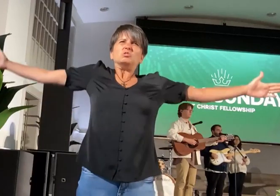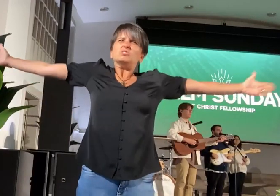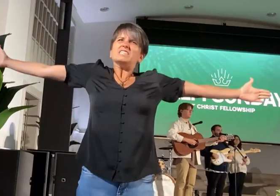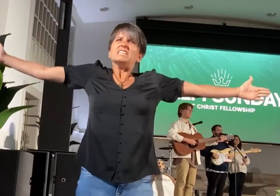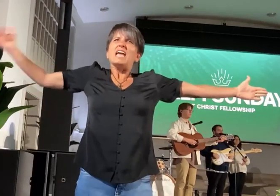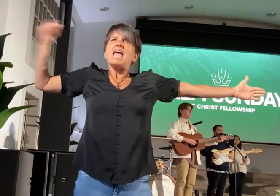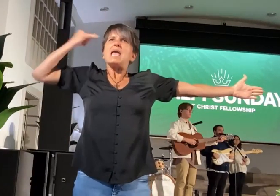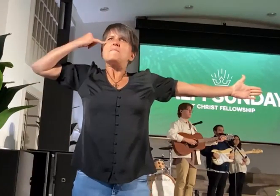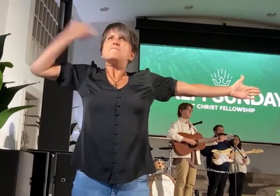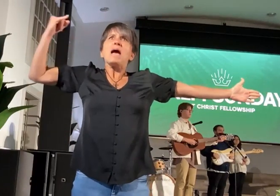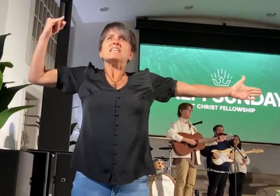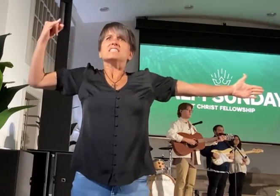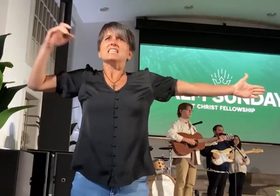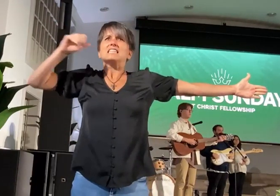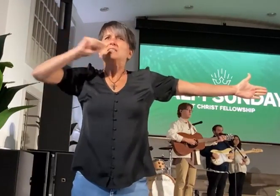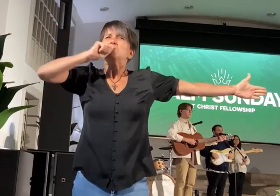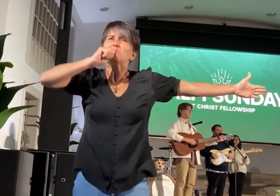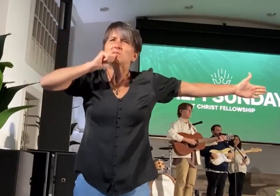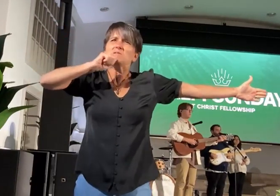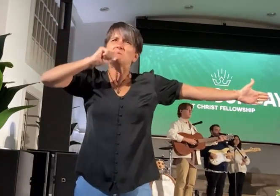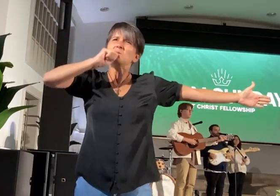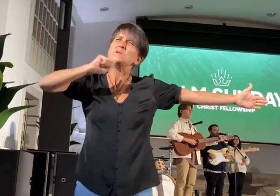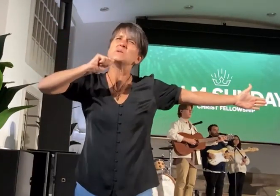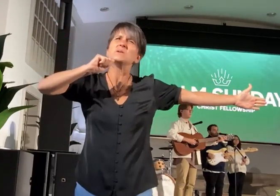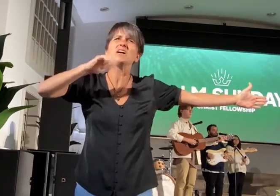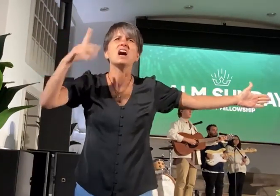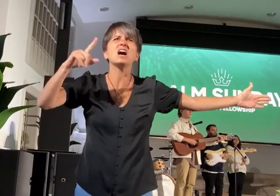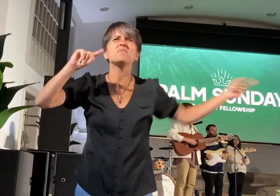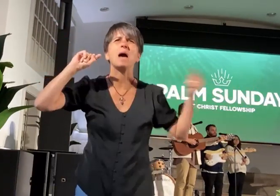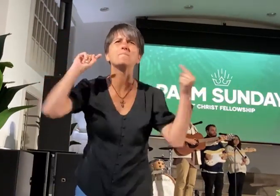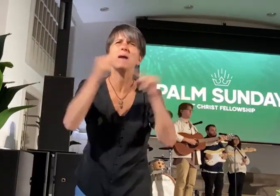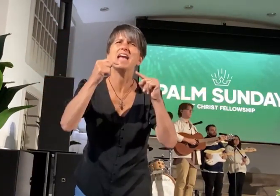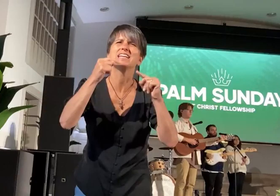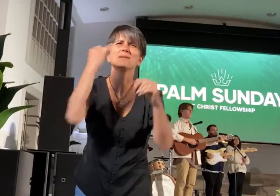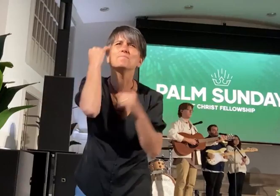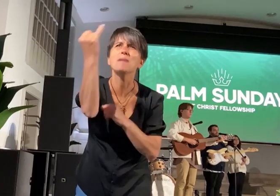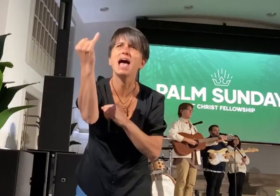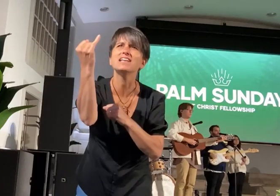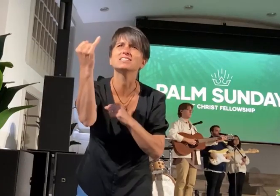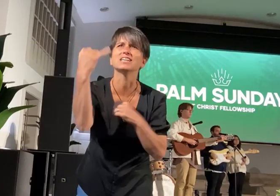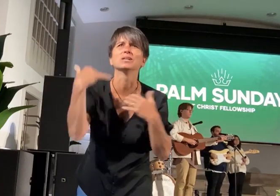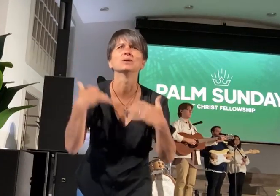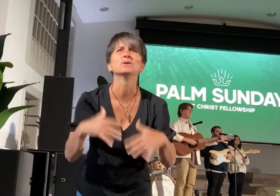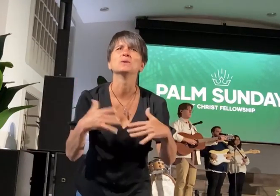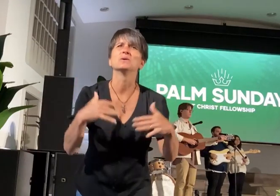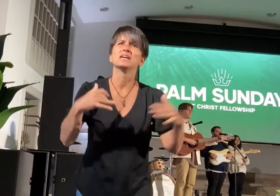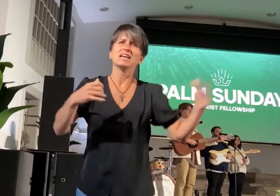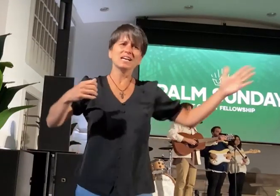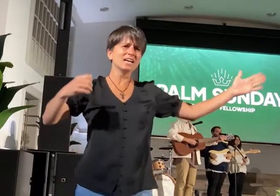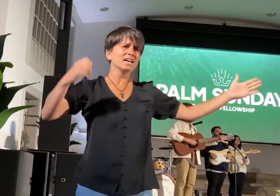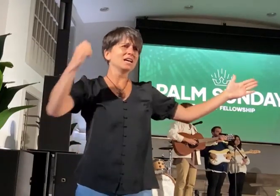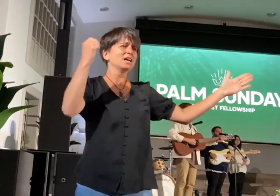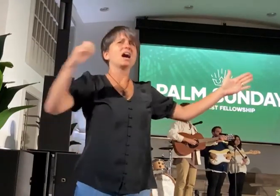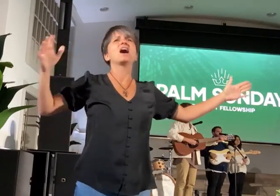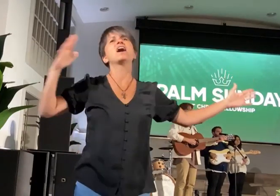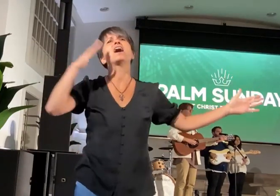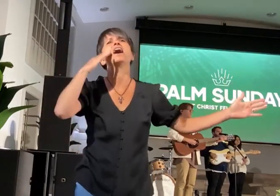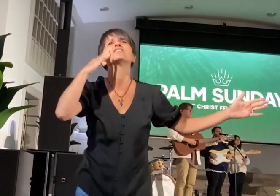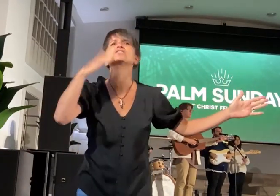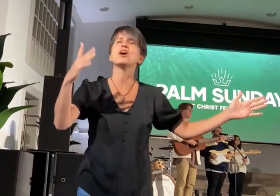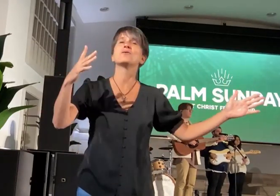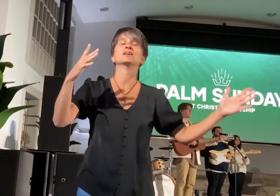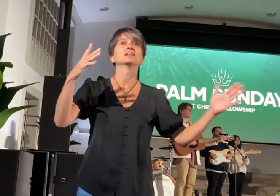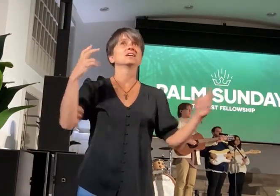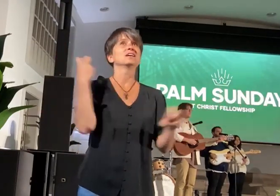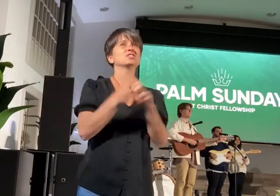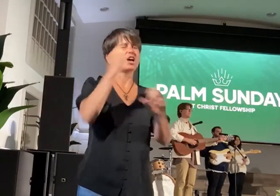Imagine the pain hanging from that tree. Now they're driving nails through his feet. I know it's graphic, but it's